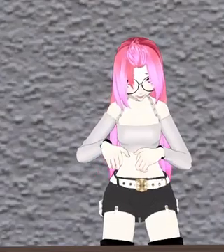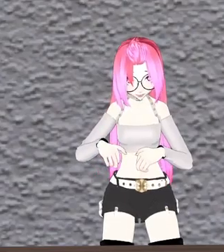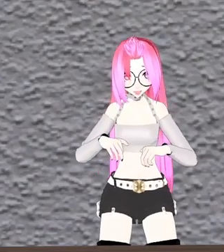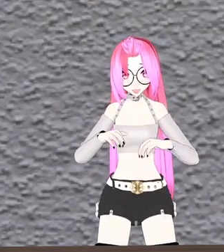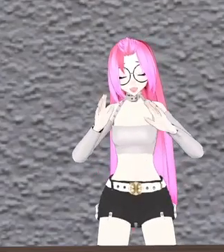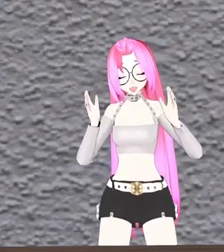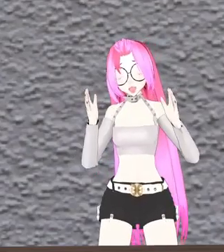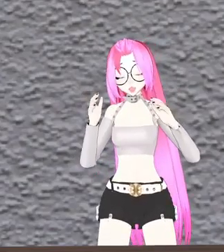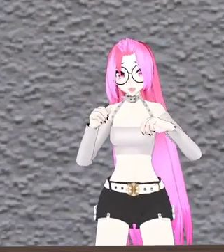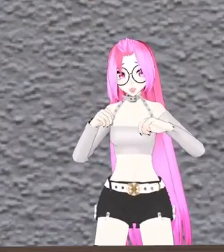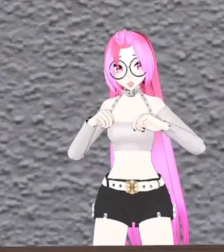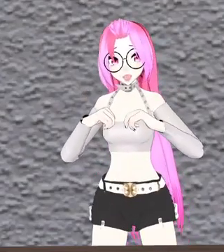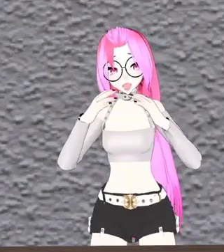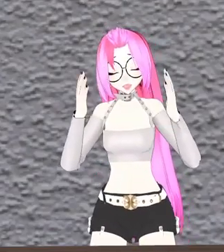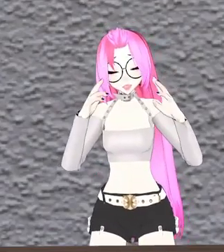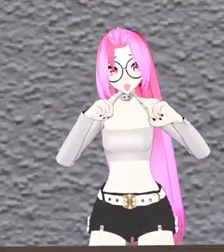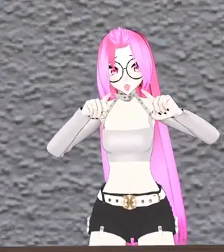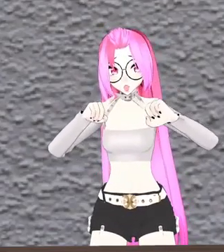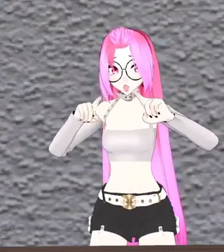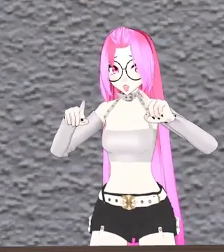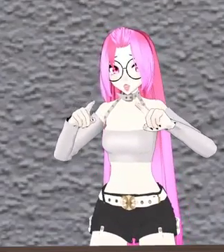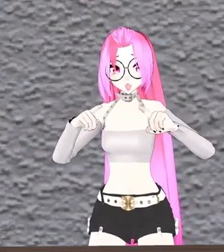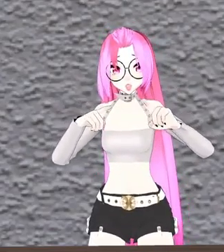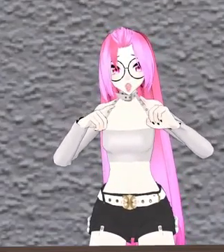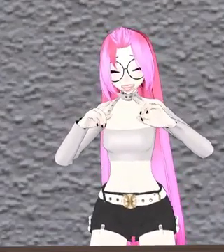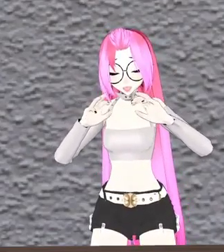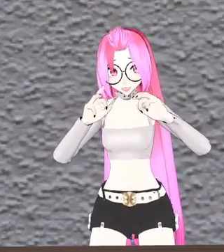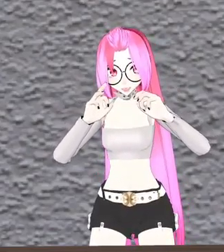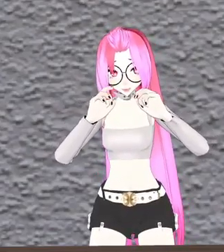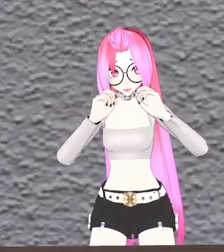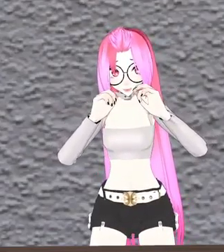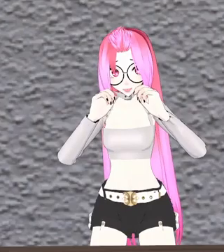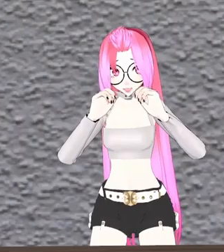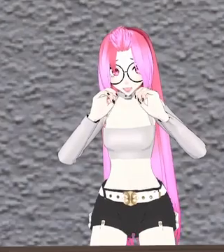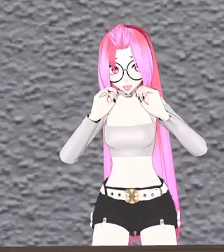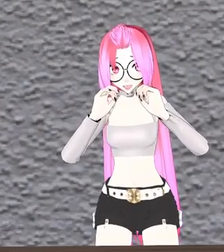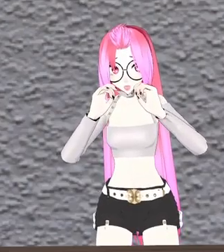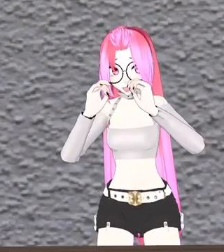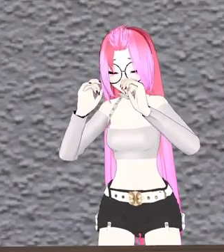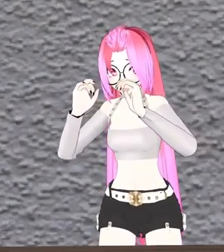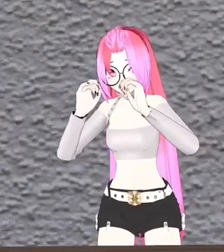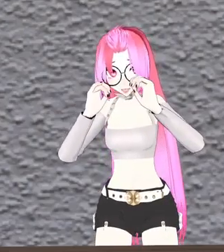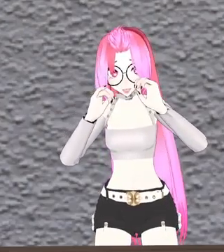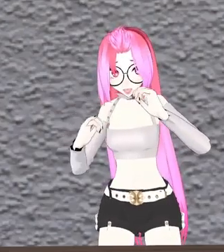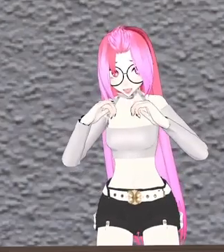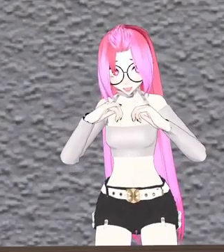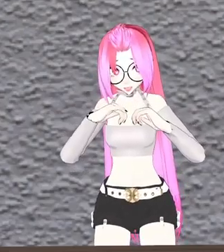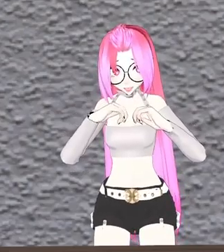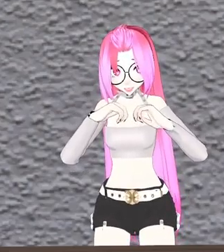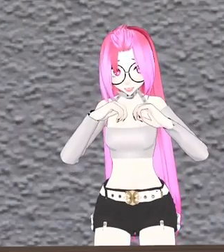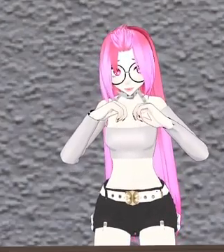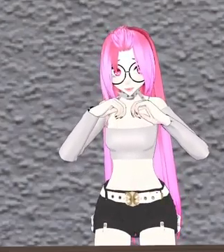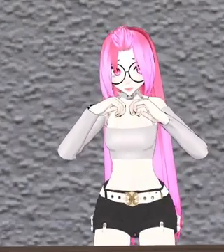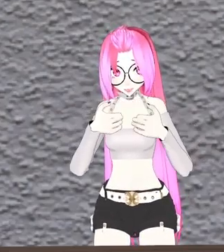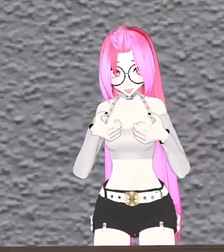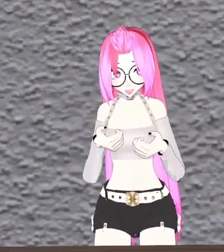Bye-bye. Next one is how. There's a lot of different variations to sign this. The most common one is with relaxed hands, and you're